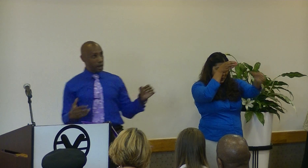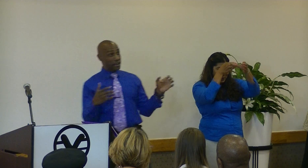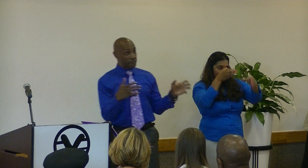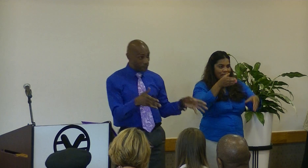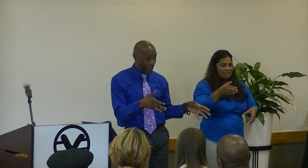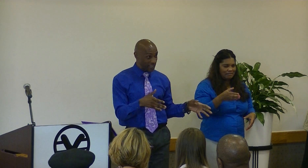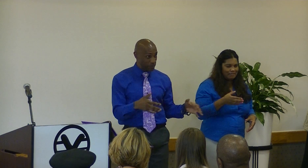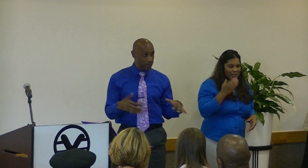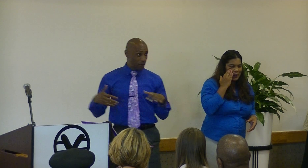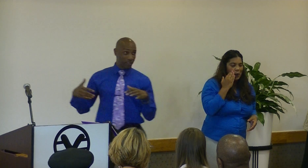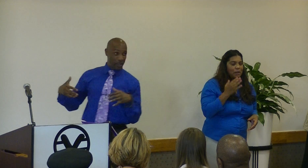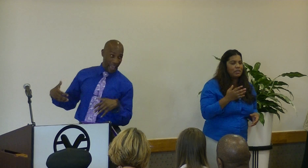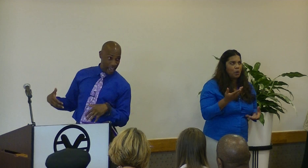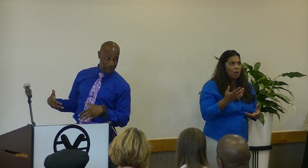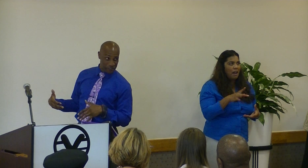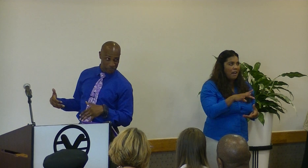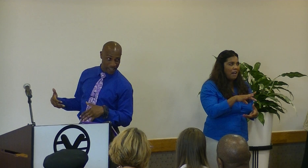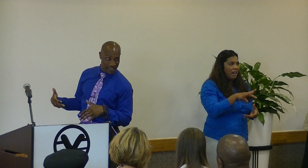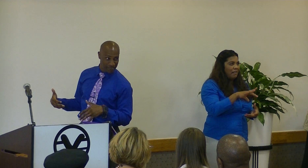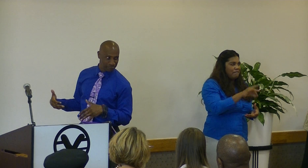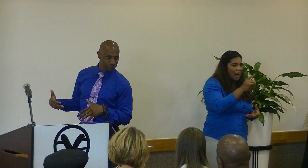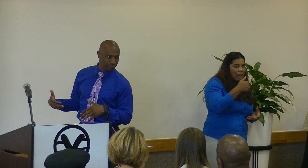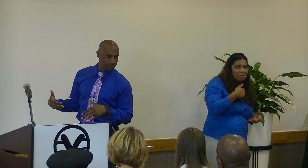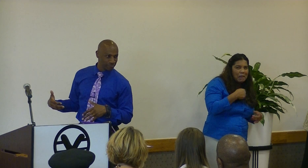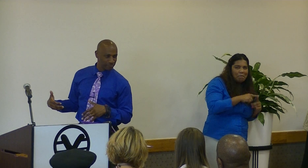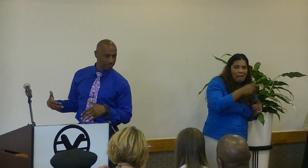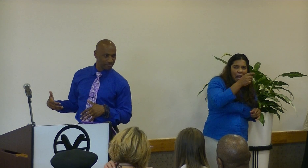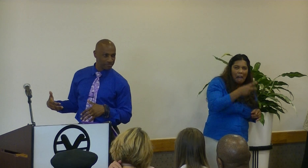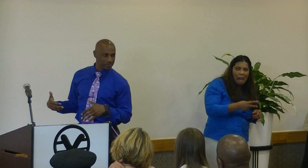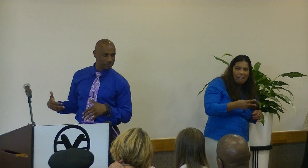So I'm trying to find me, but only half of me?